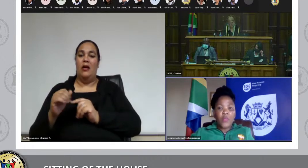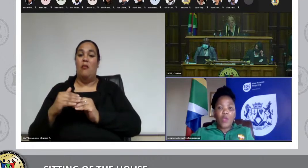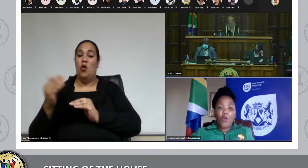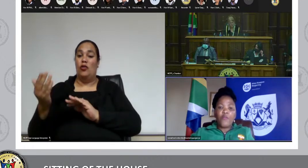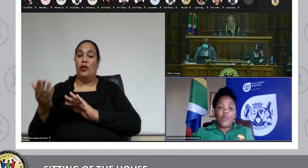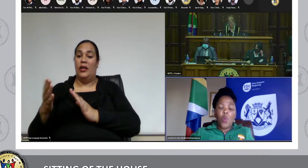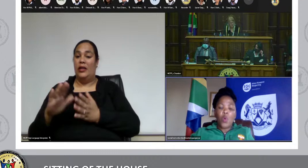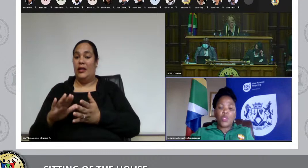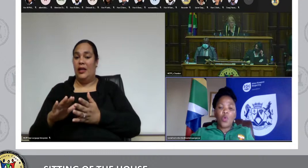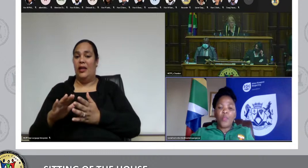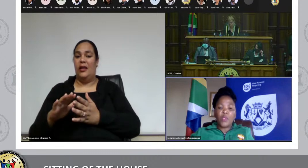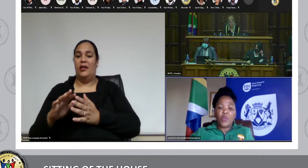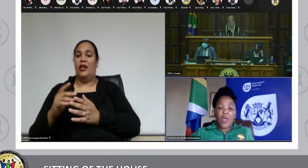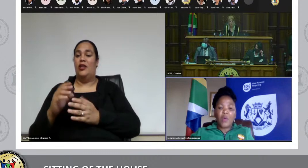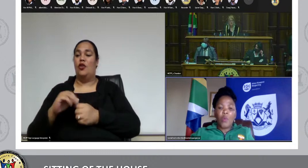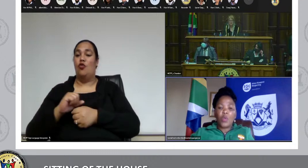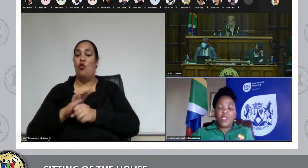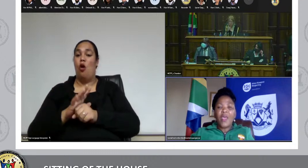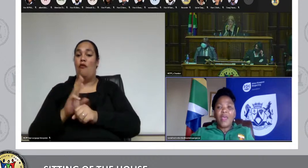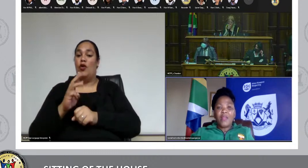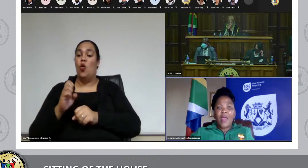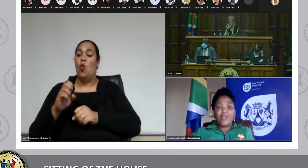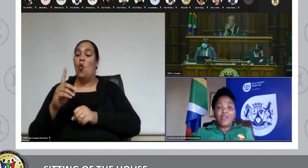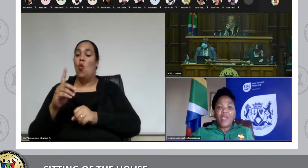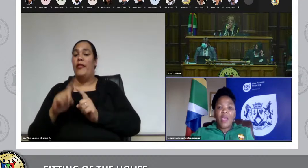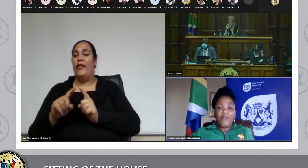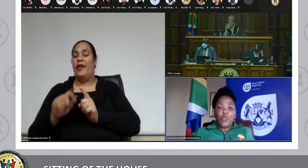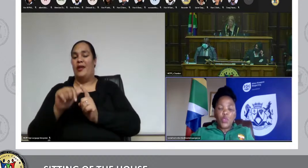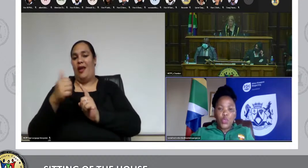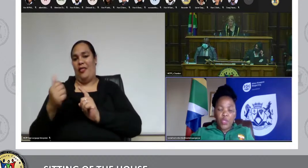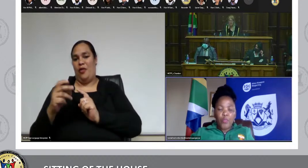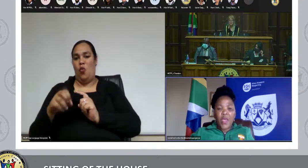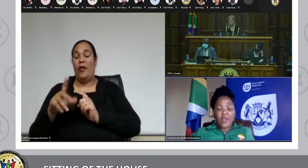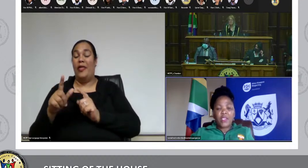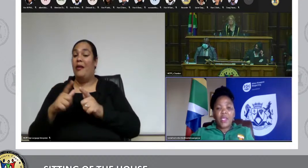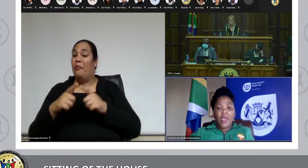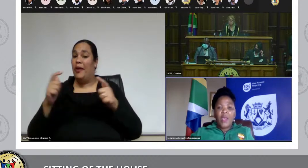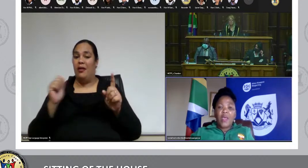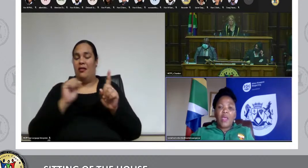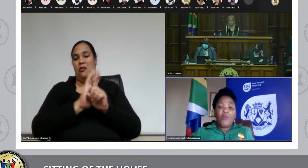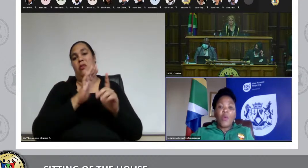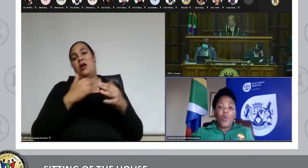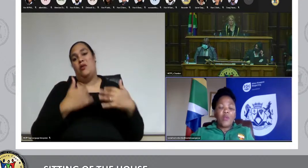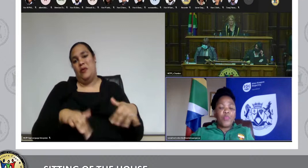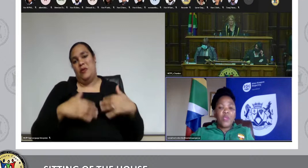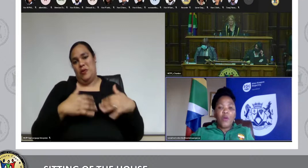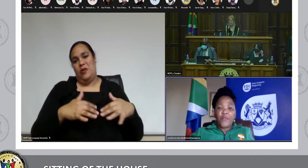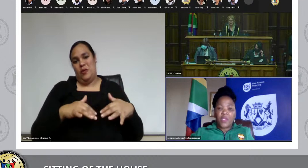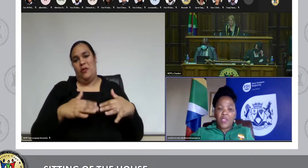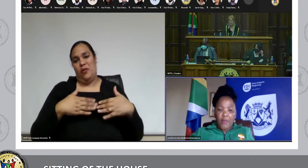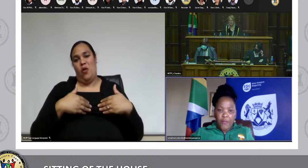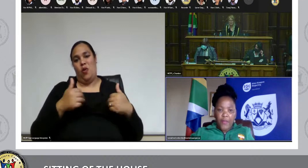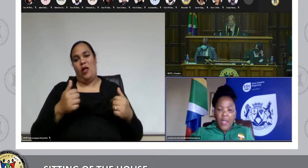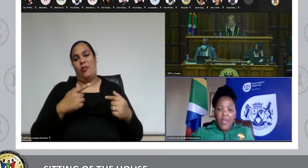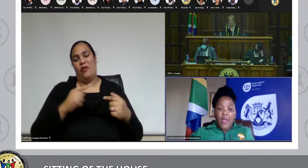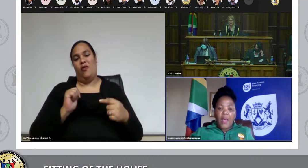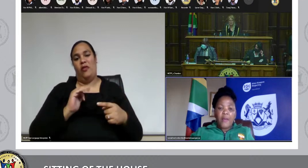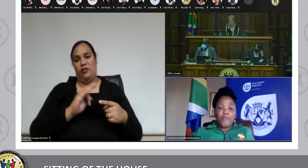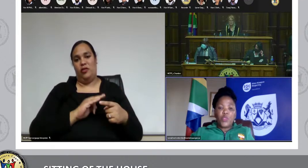deaths occur in the COVID ward compared to other wards. That does have a huge impact on the well-being of the